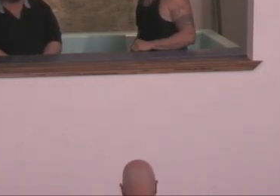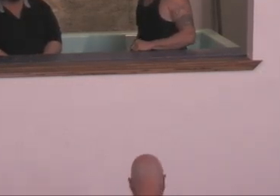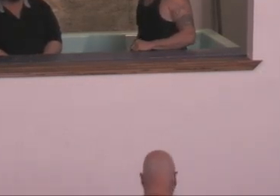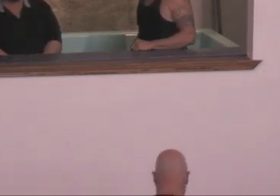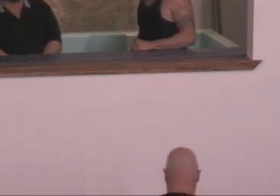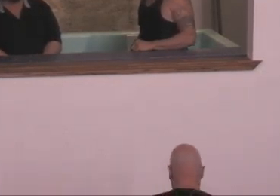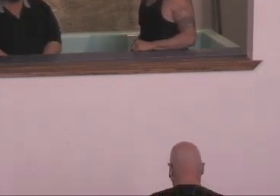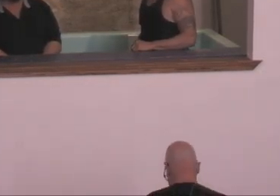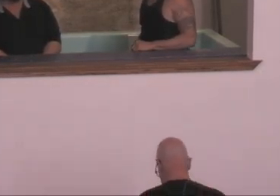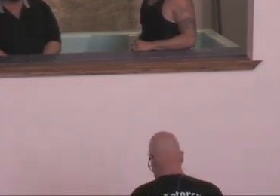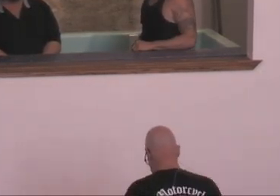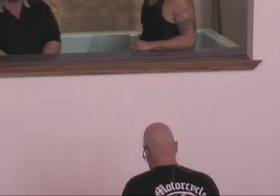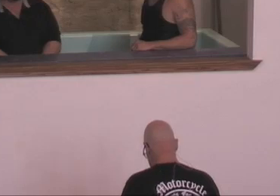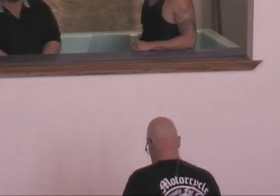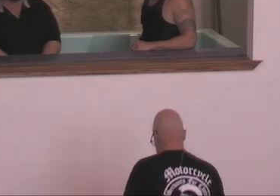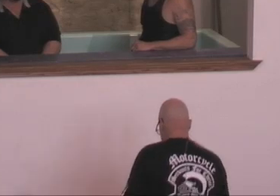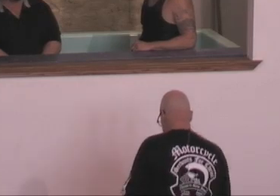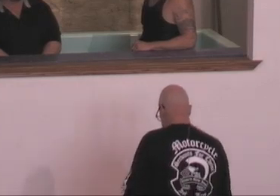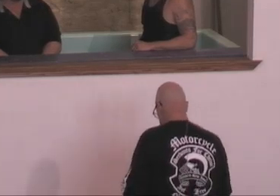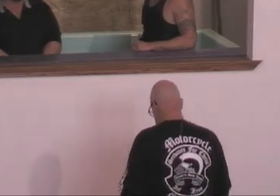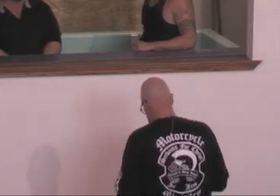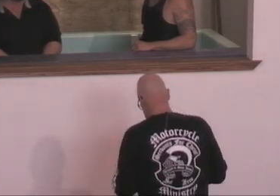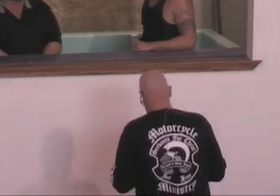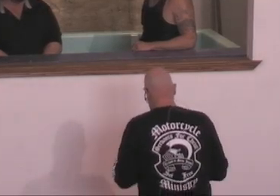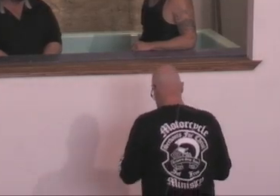who is your Lord and Savior?